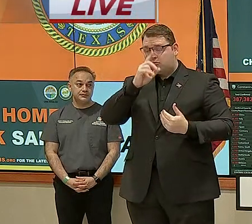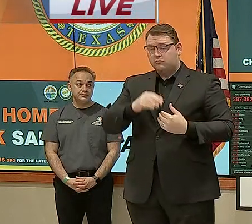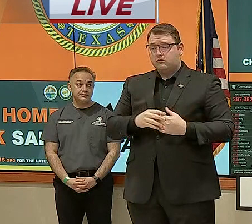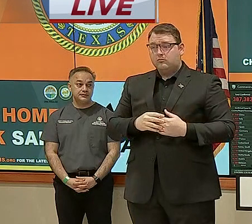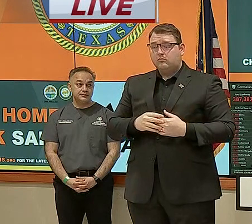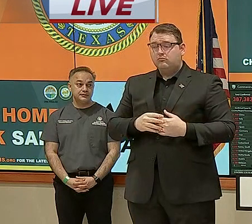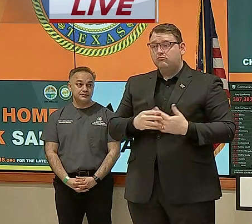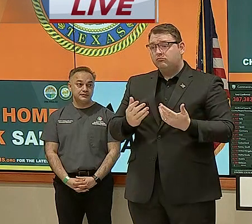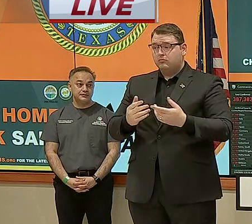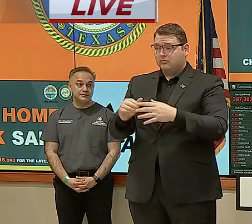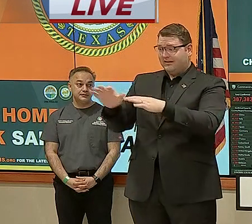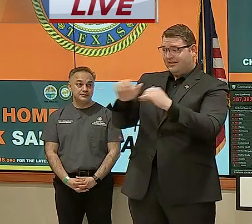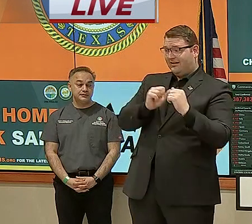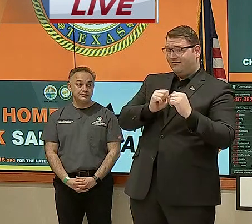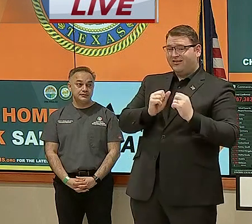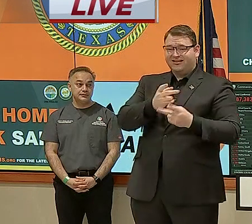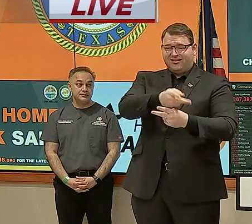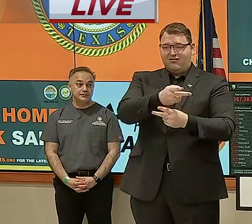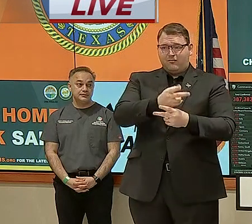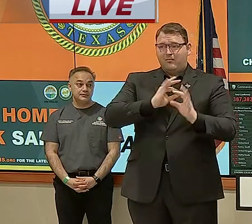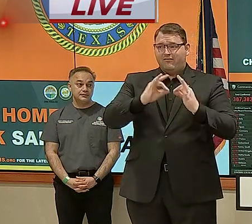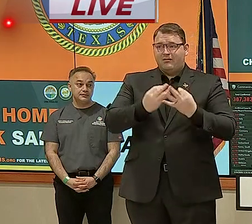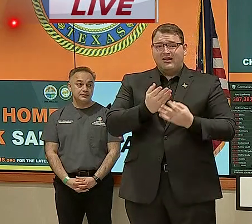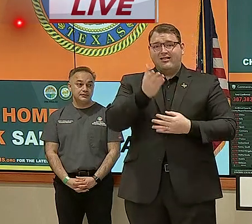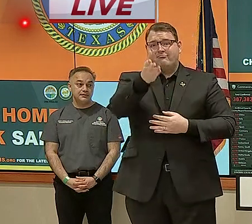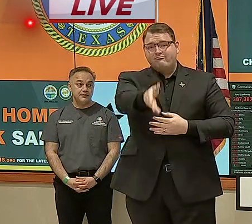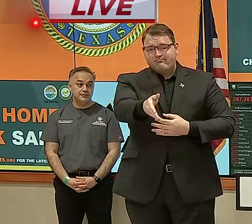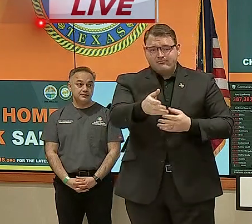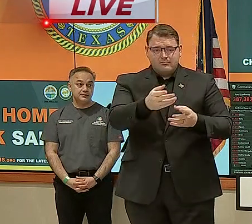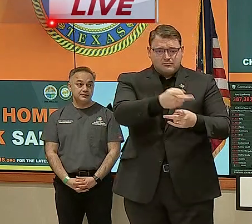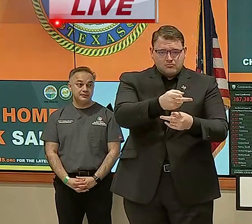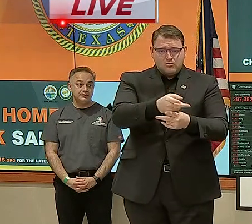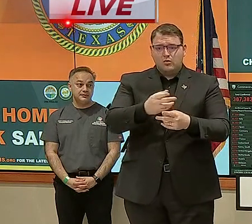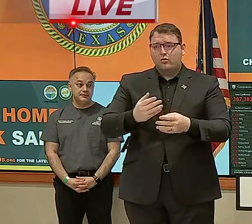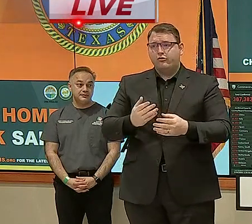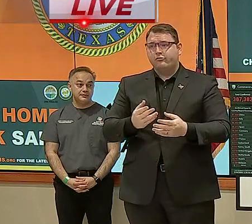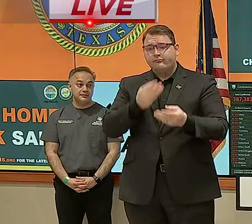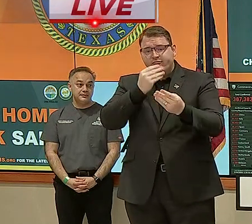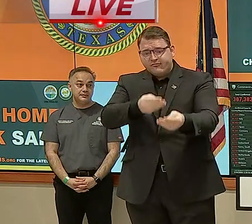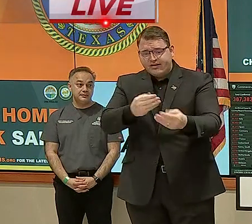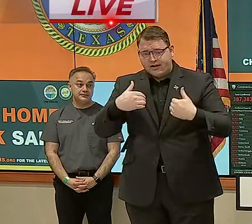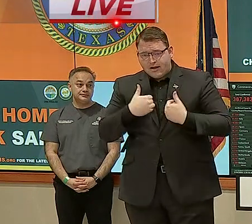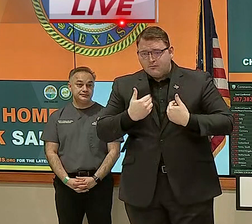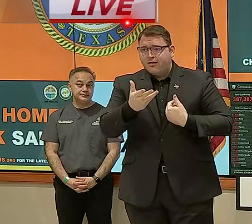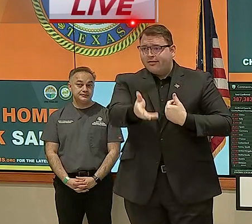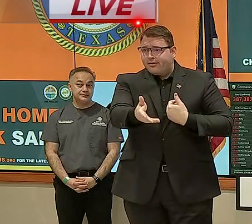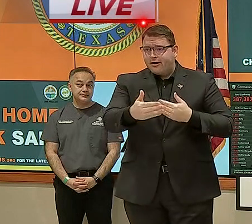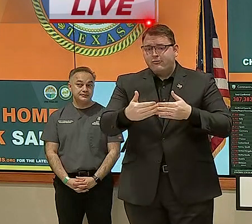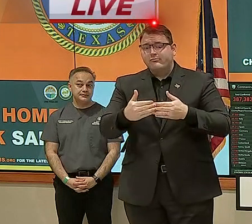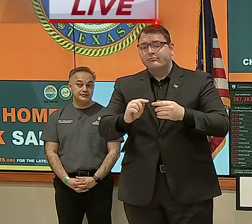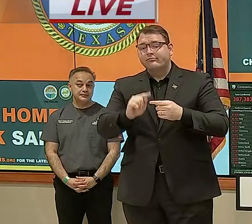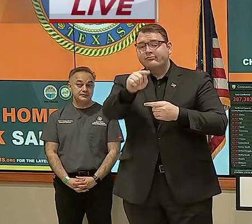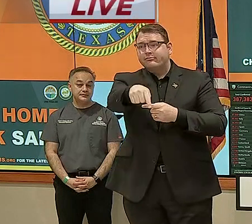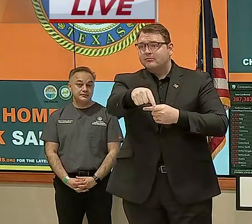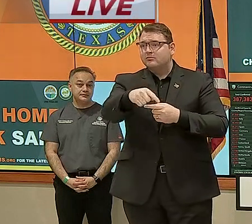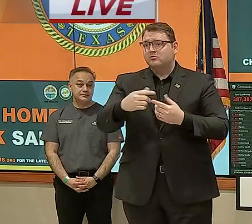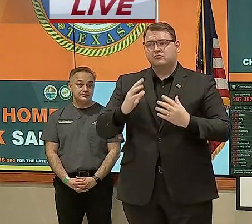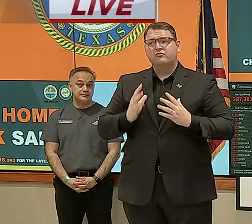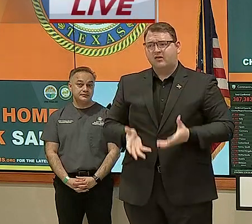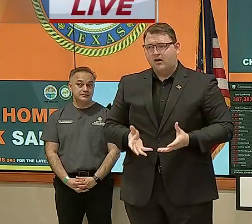member or a pet in another household. So that's the context of essential. Obviously, all businesses, except for essential